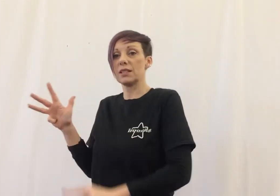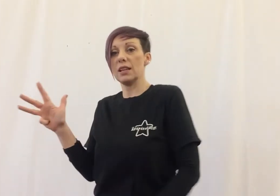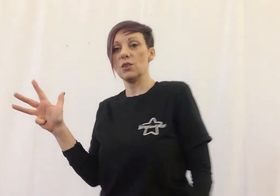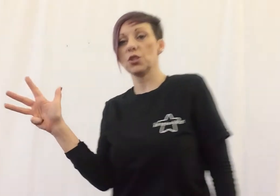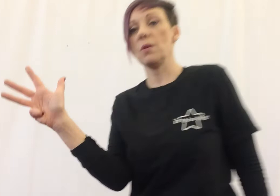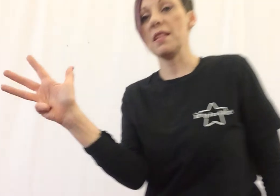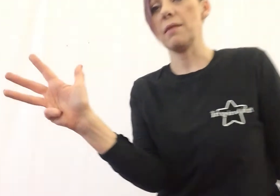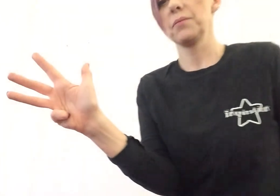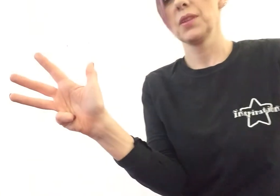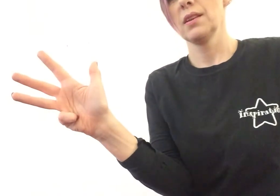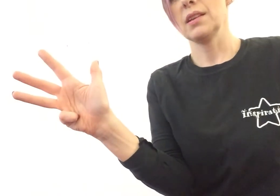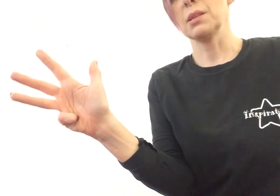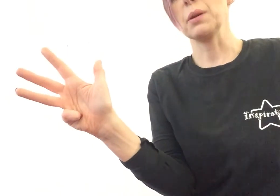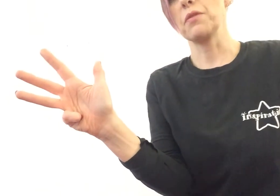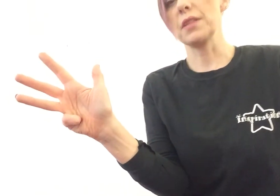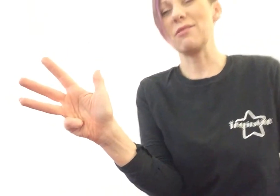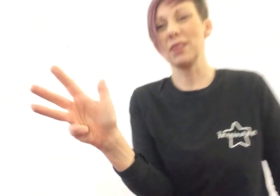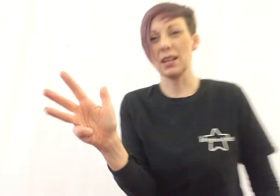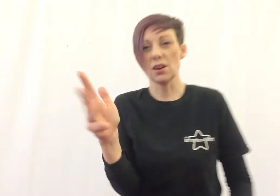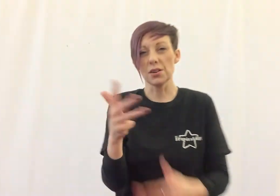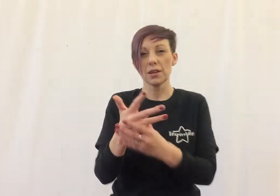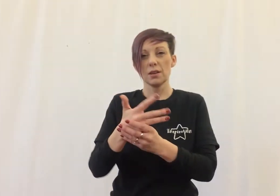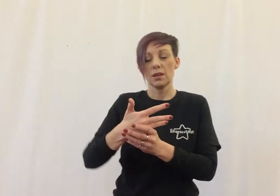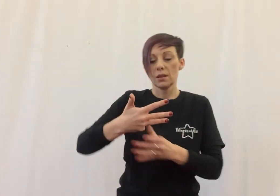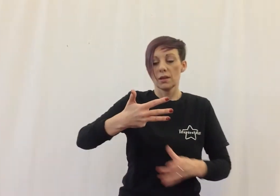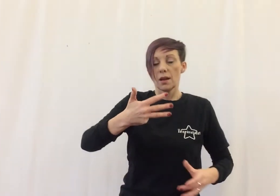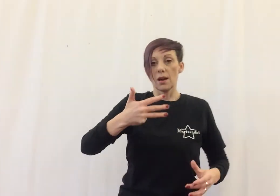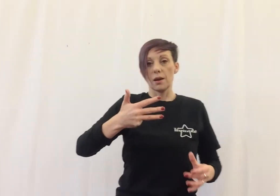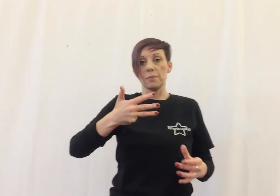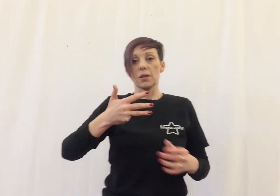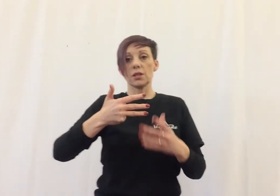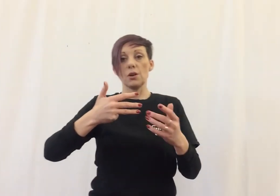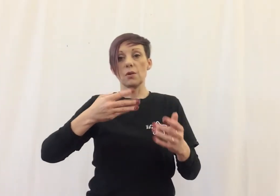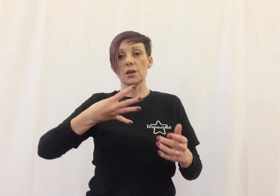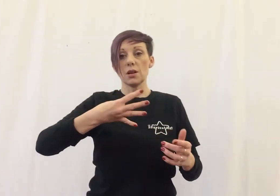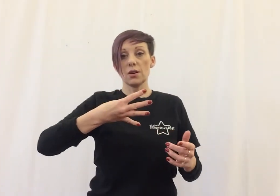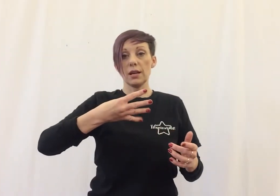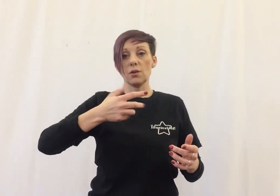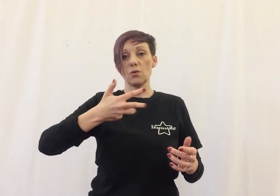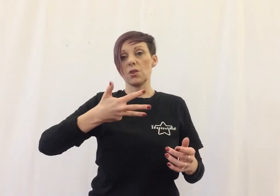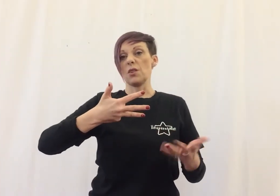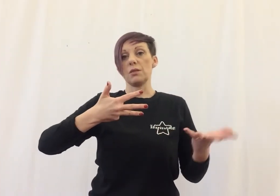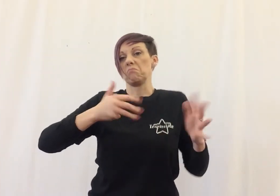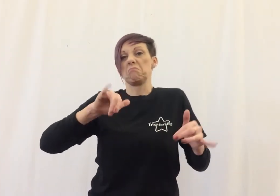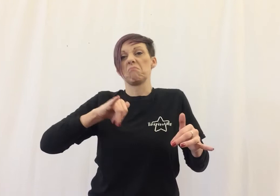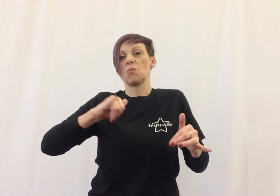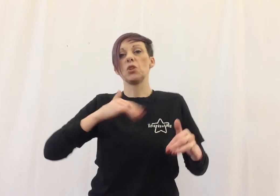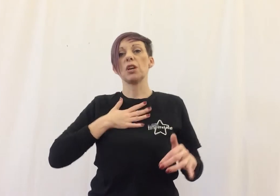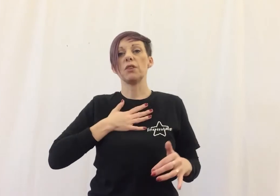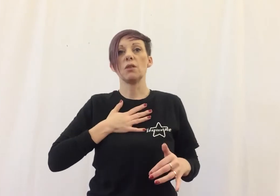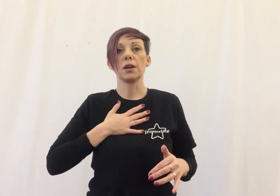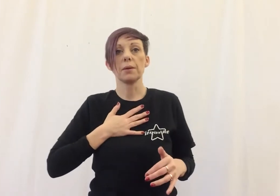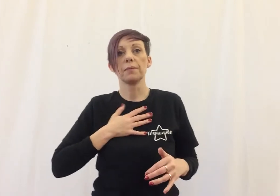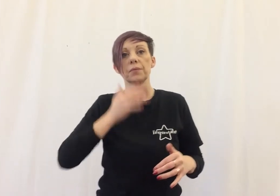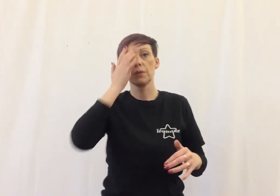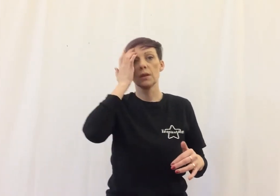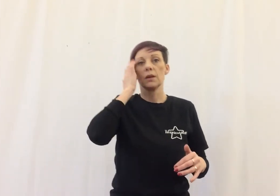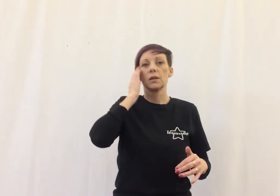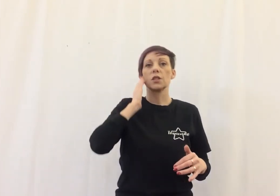you're doing that, and some people find that really hard. So 9 or 9, whichever you like. So